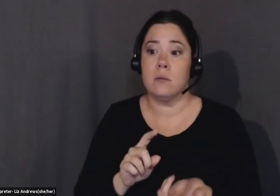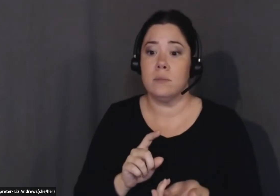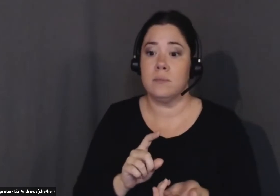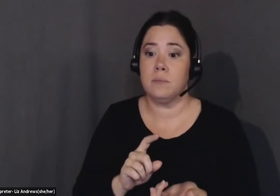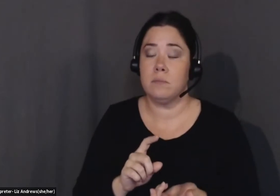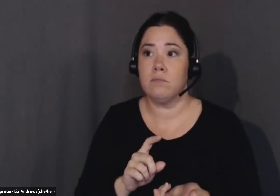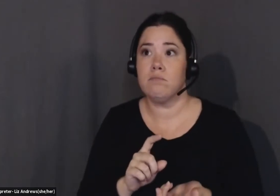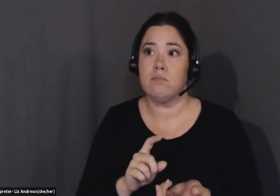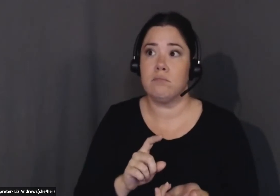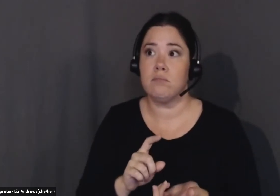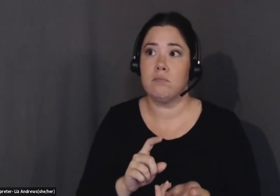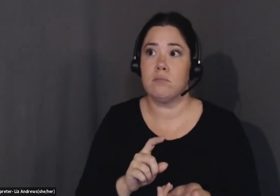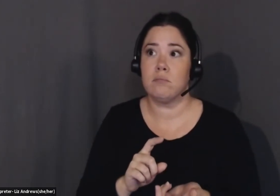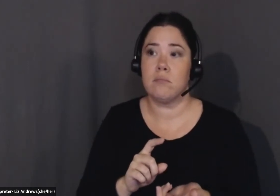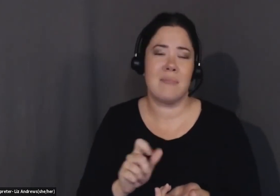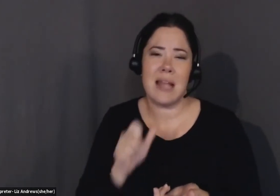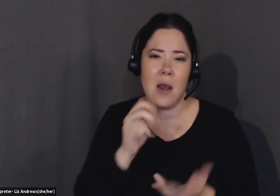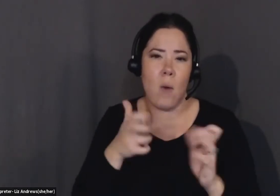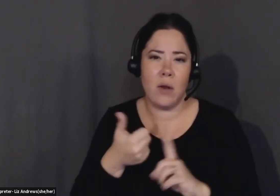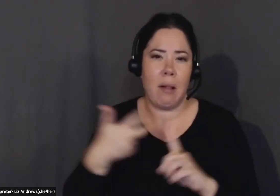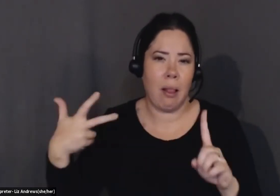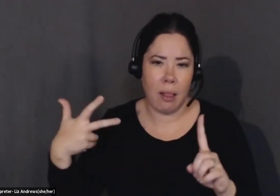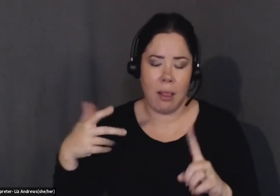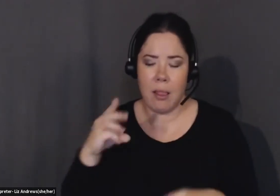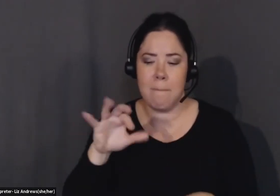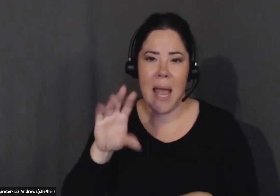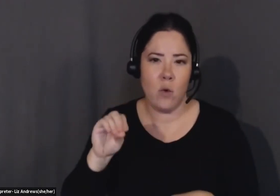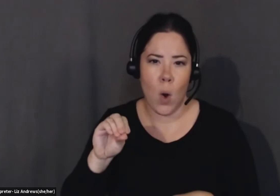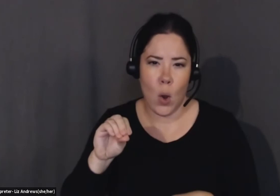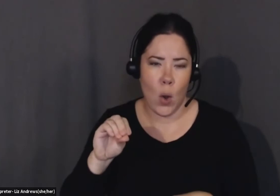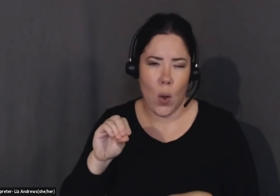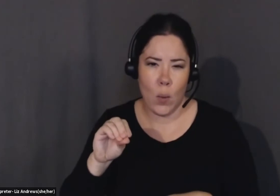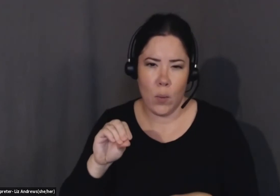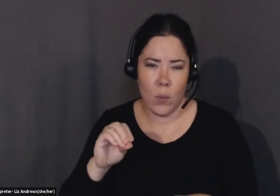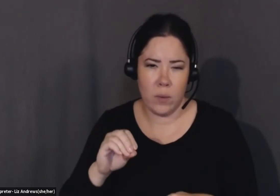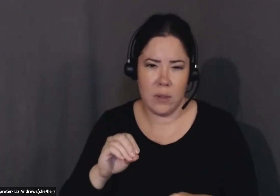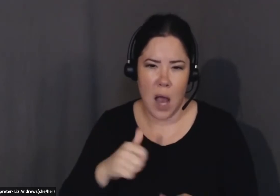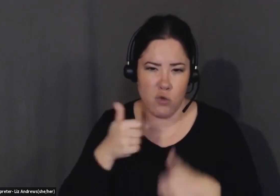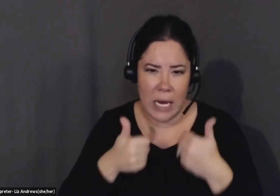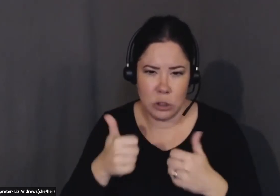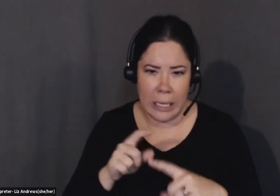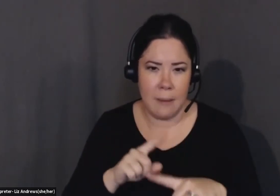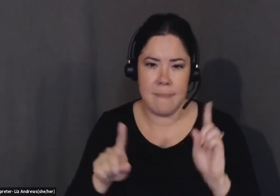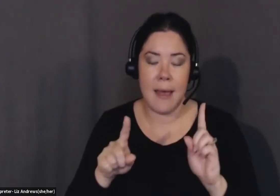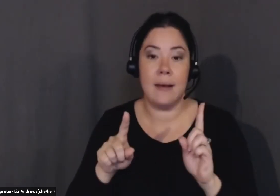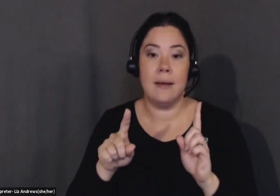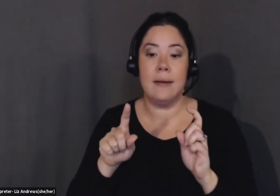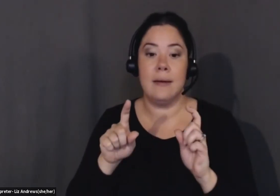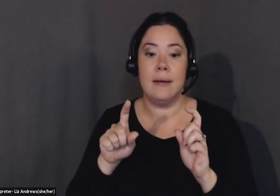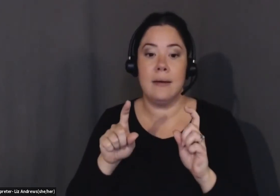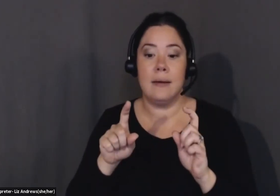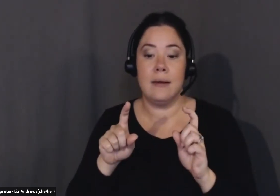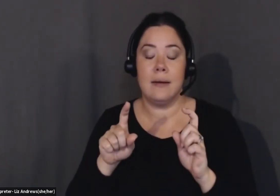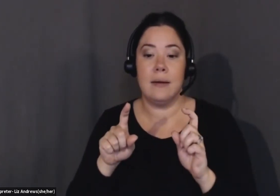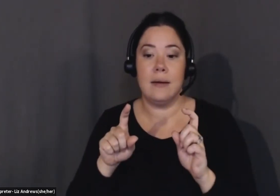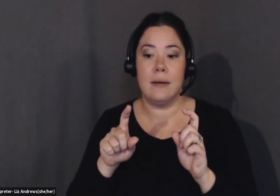I'm not going to get all into microaggressions, but I can say some of the things like,